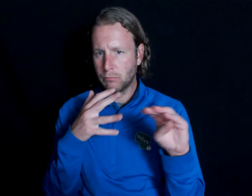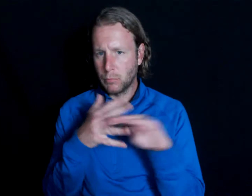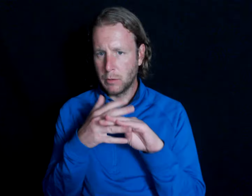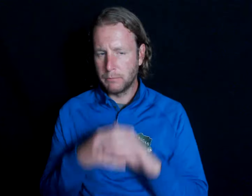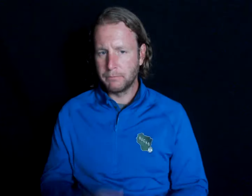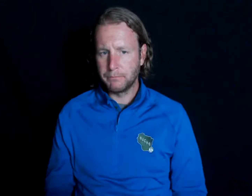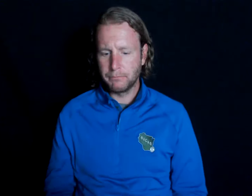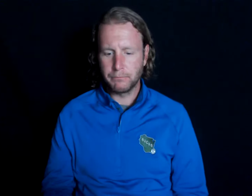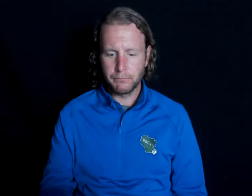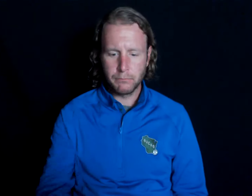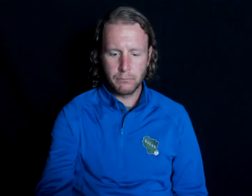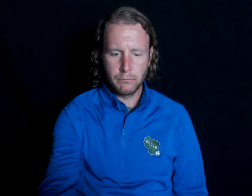Then give people more plans to mix.